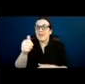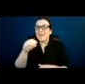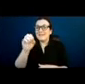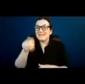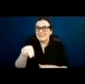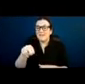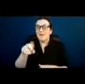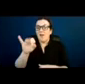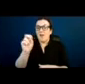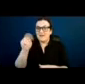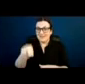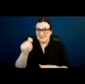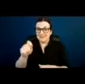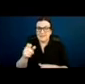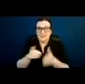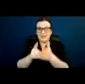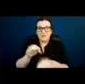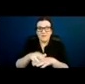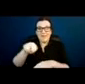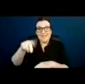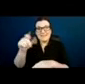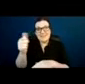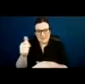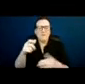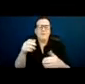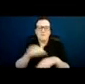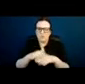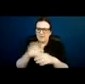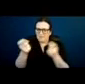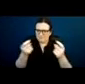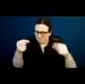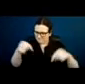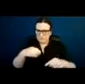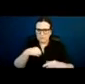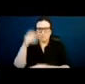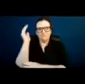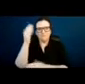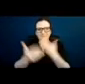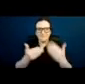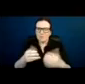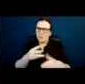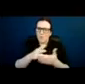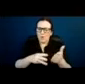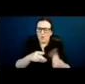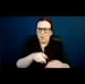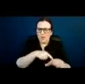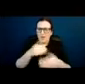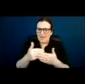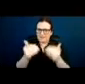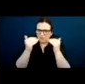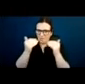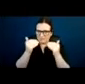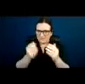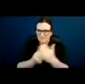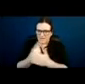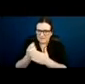Authority, for extending the invitation to me to speak today at this very worthwhile and informative event. I might